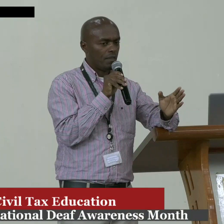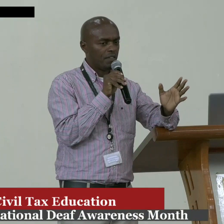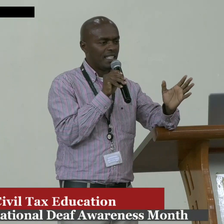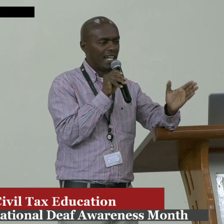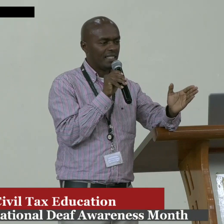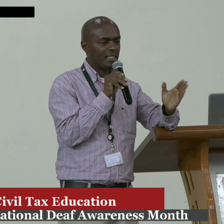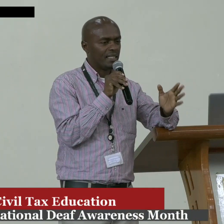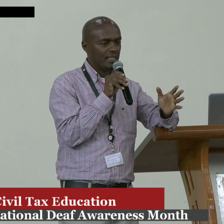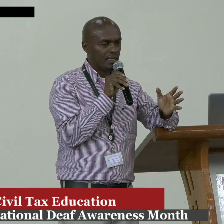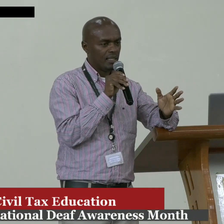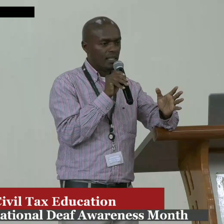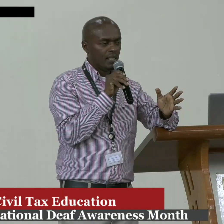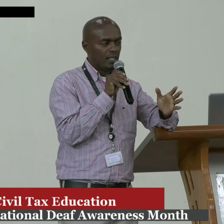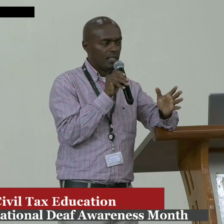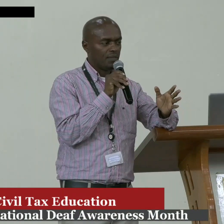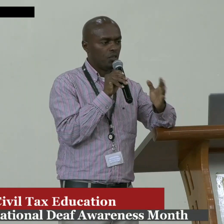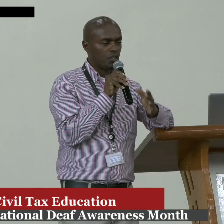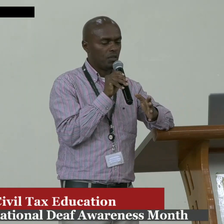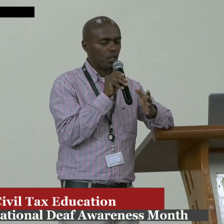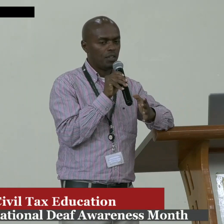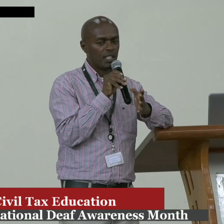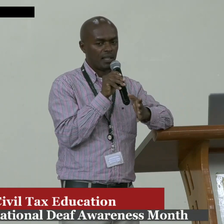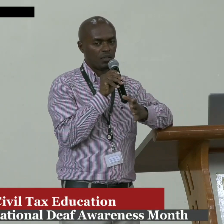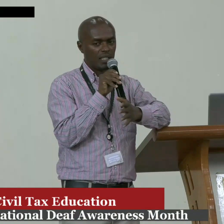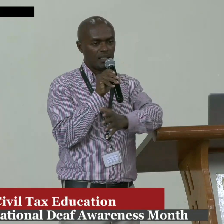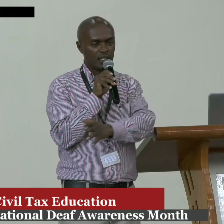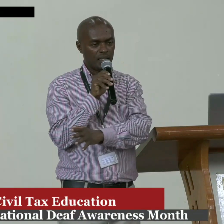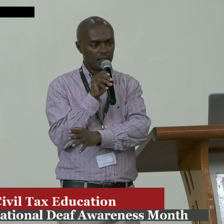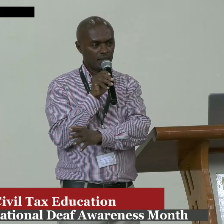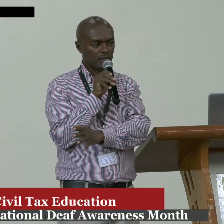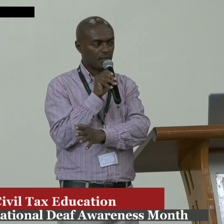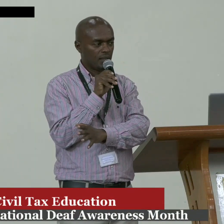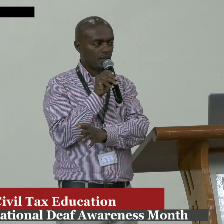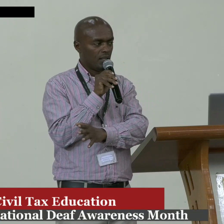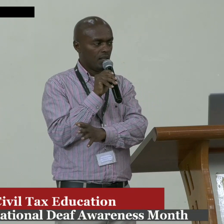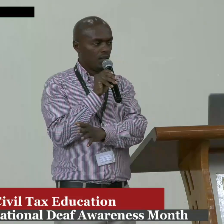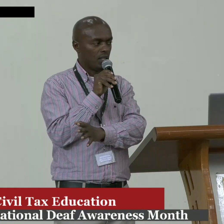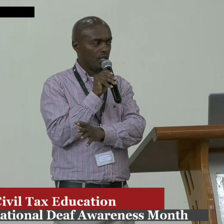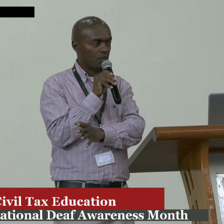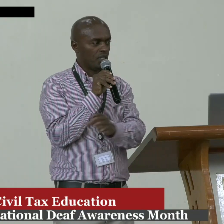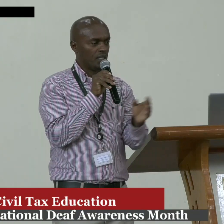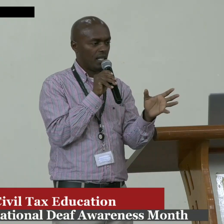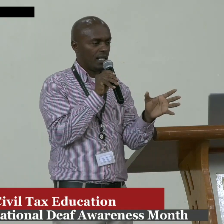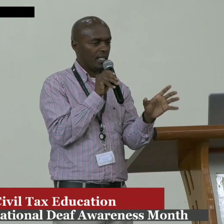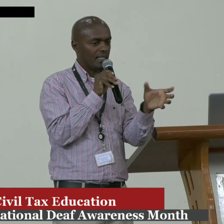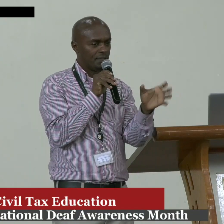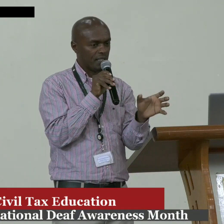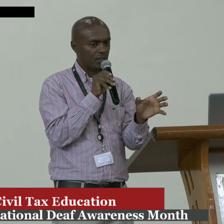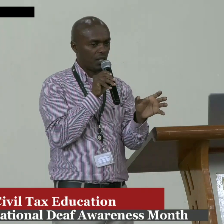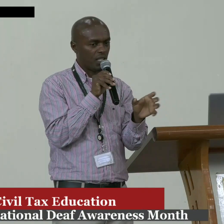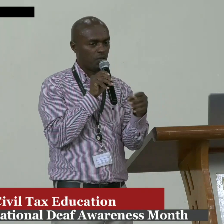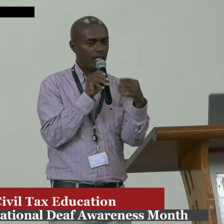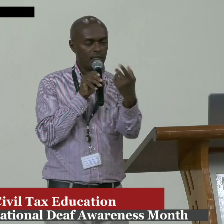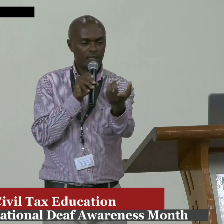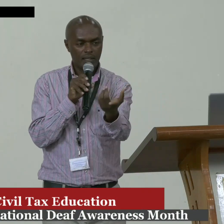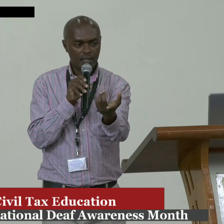vehicle with a 1500 cc has different duties from a vehicle with 3000 cc. Okay, so it's different. You